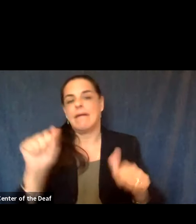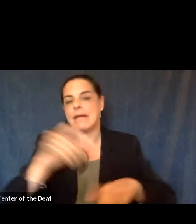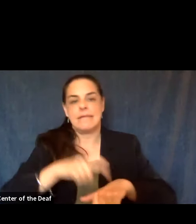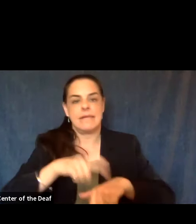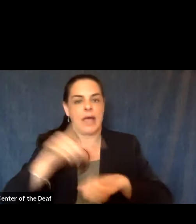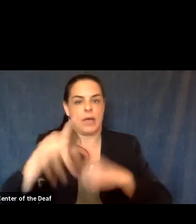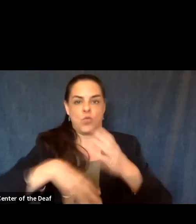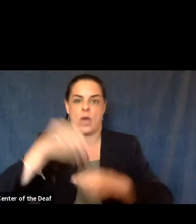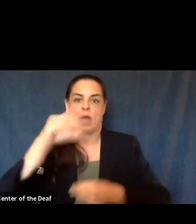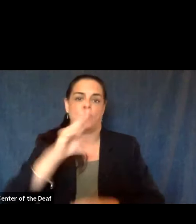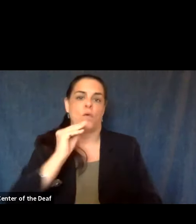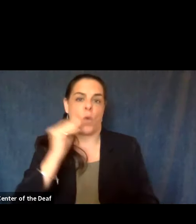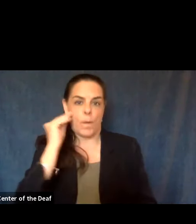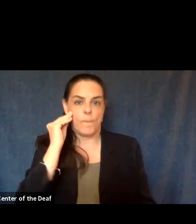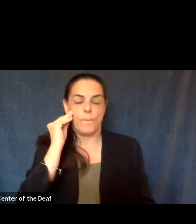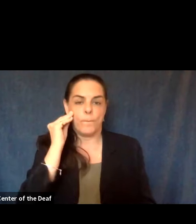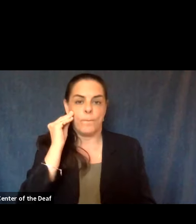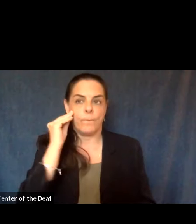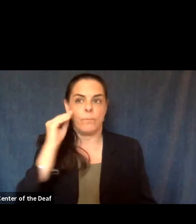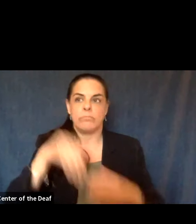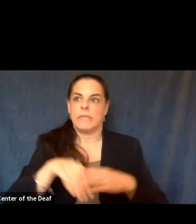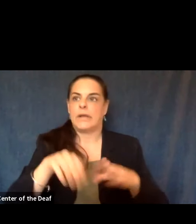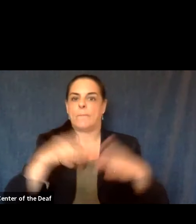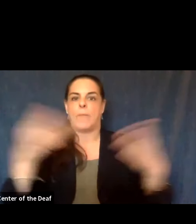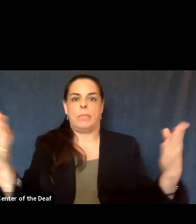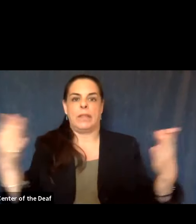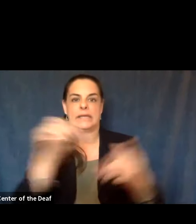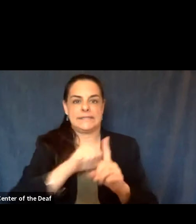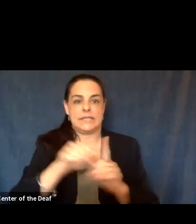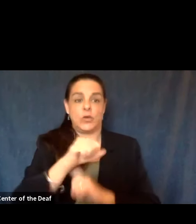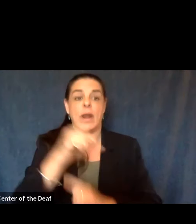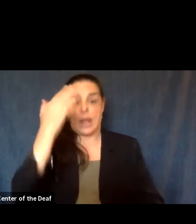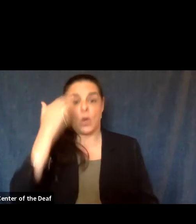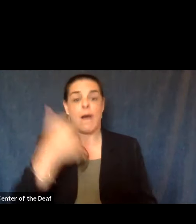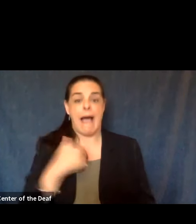outside your home in a public setting. And I know that's what I'm doing now.